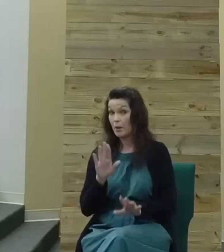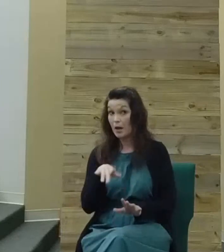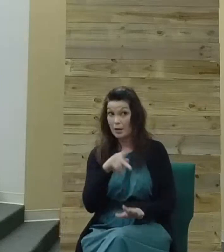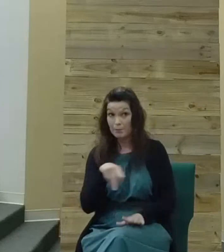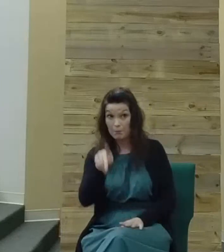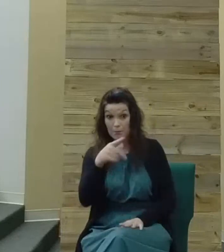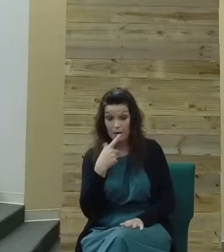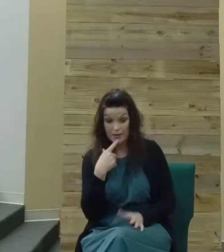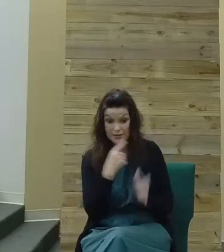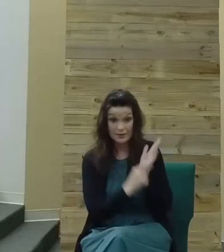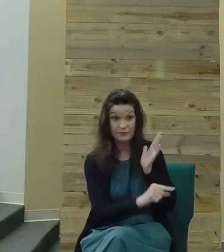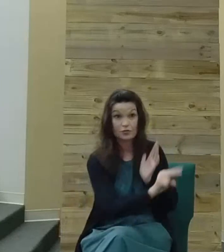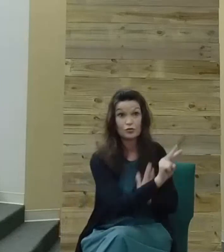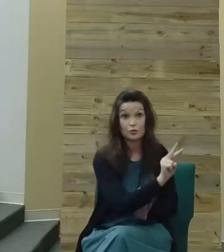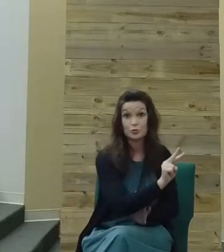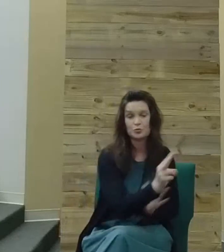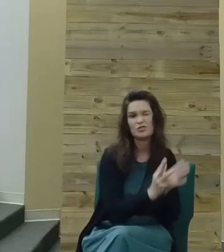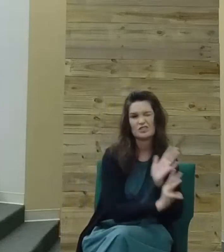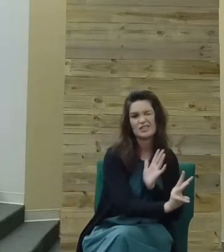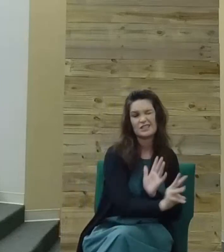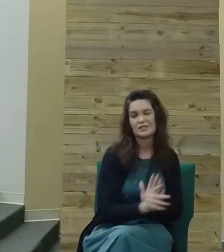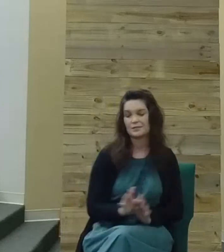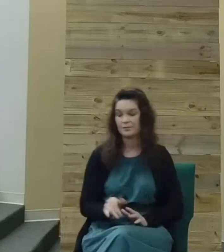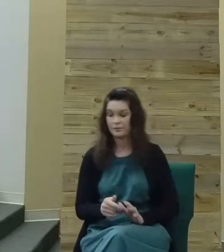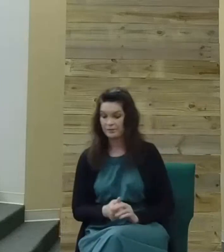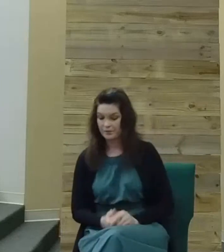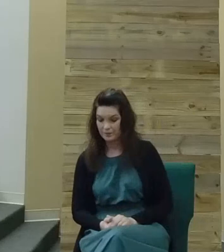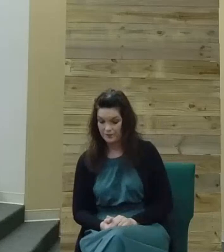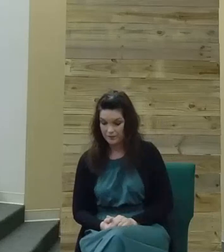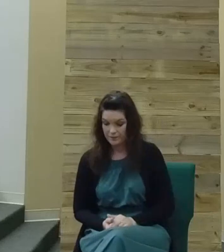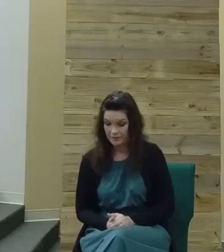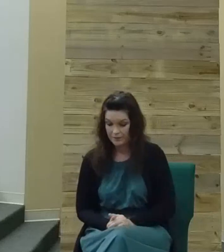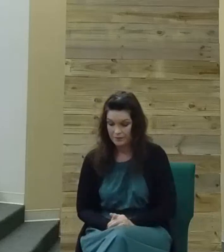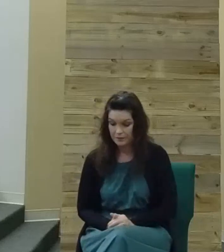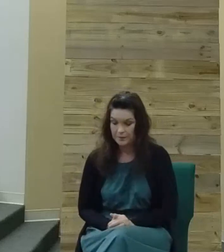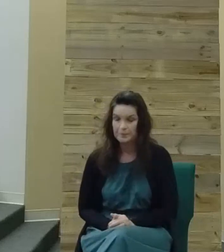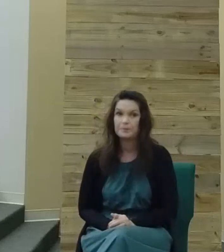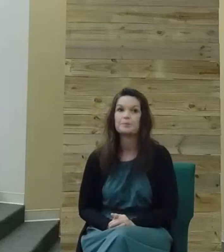But look what Paul says in verse 2 of chapter 6.